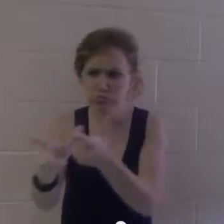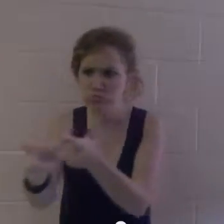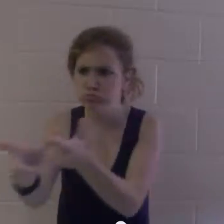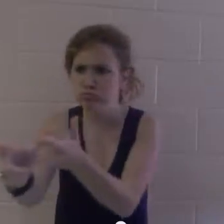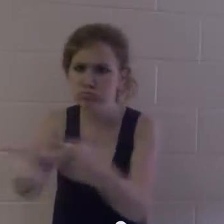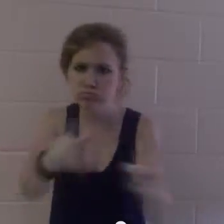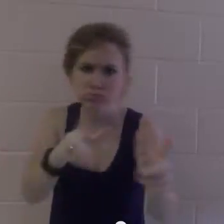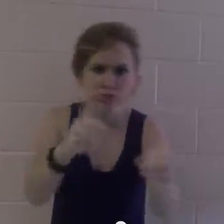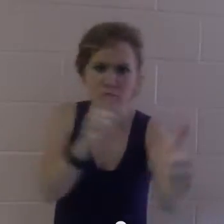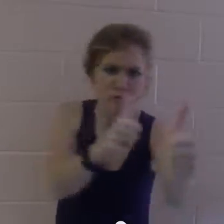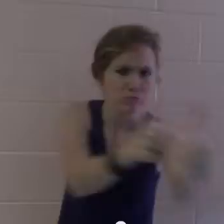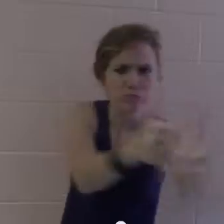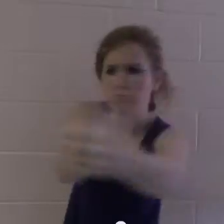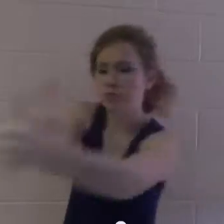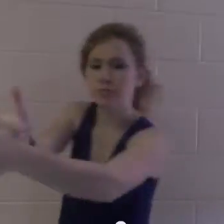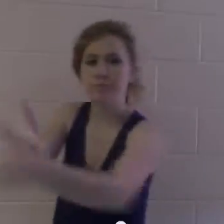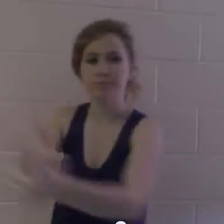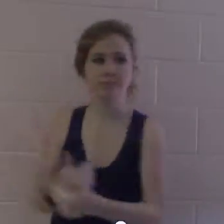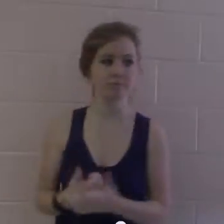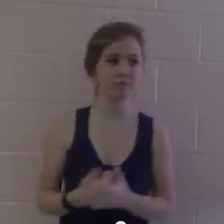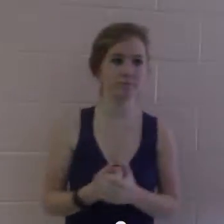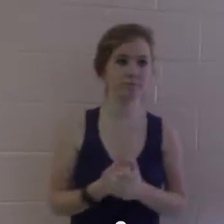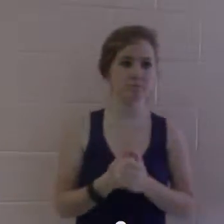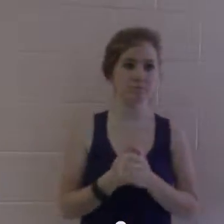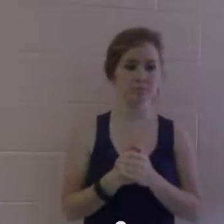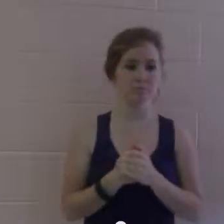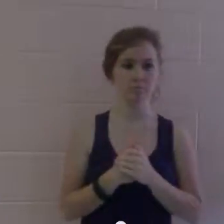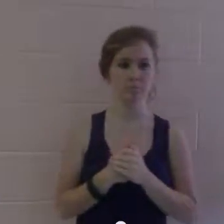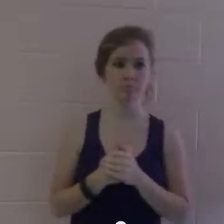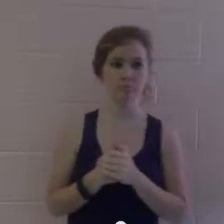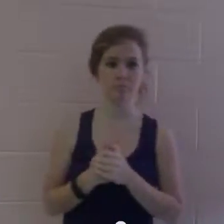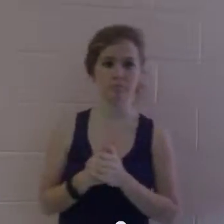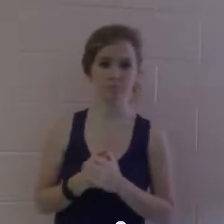They need to learn to run, to chase.